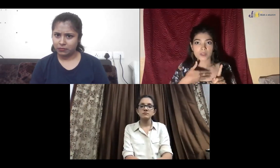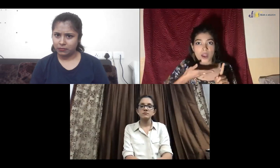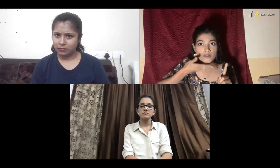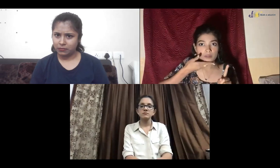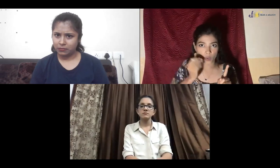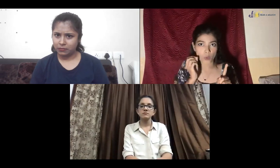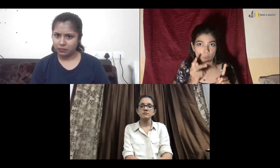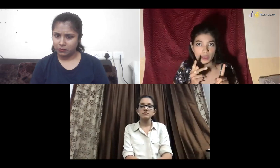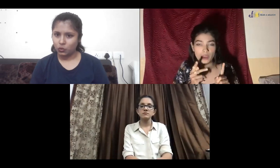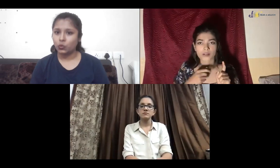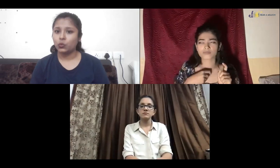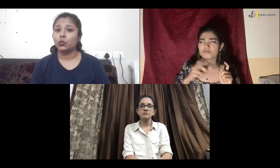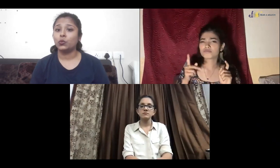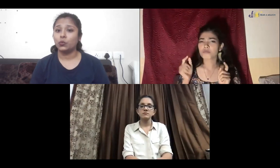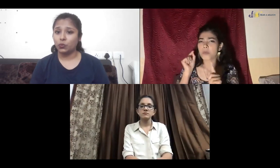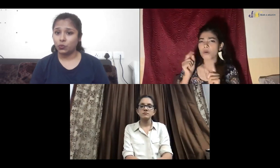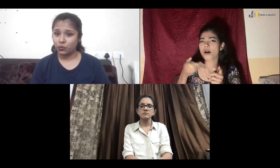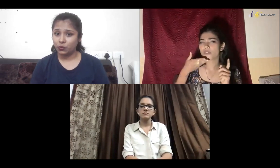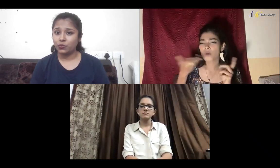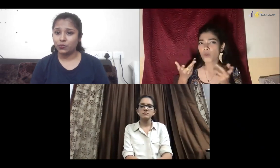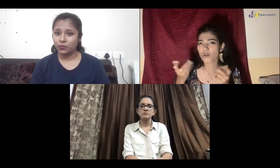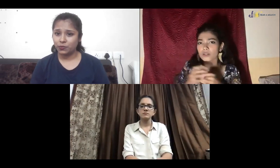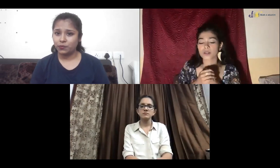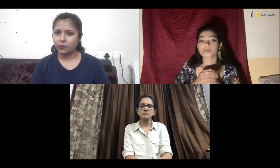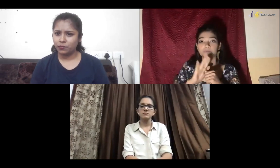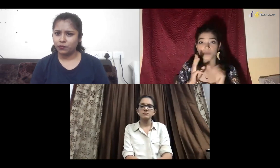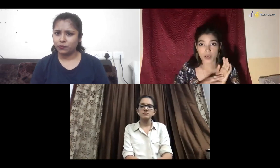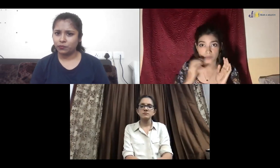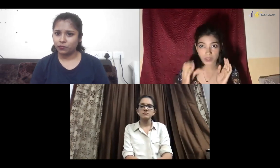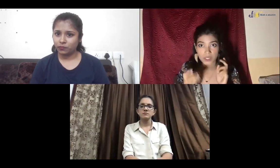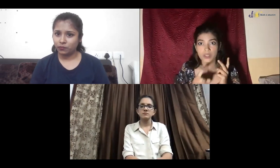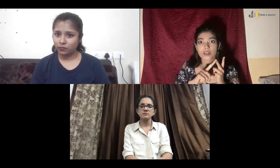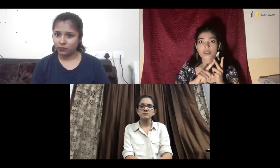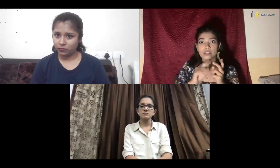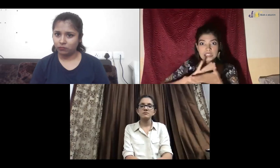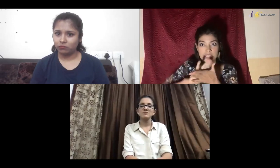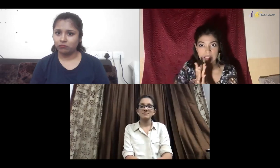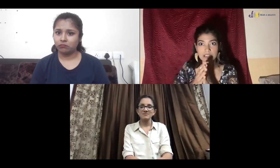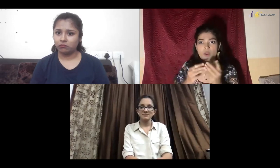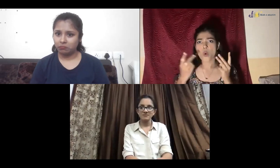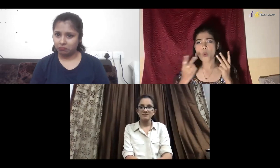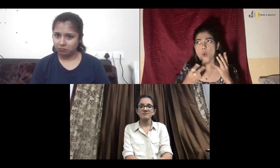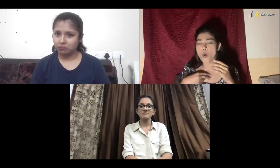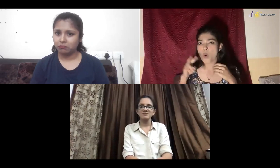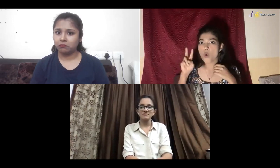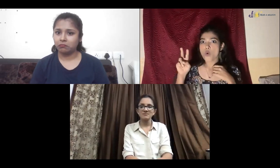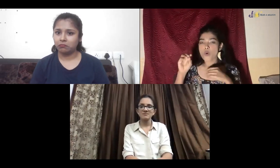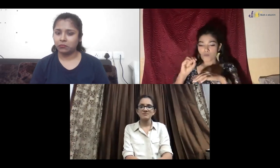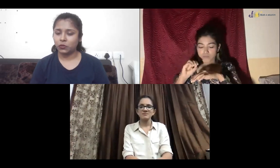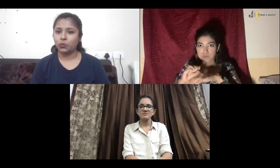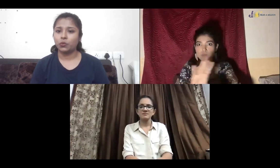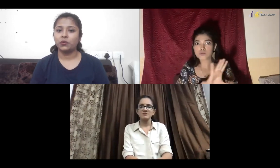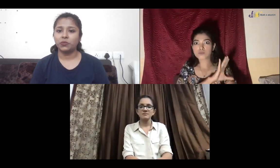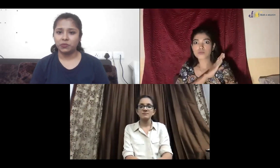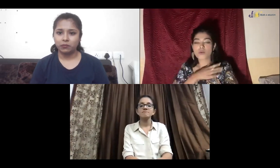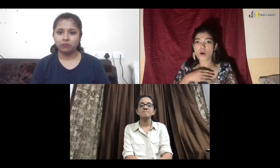saw that, yeah, my body was changing. So my mother was explaining me that's okay about the menstruation or about